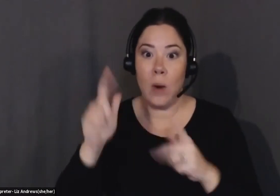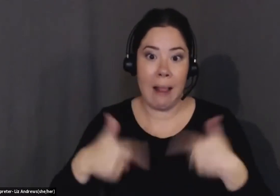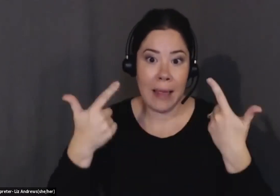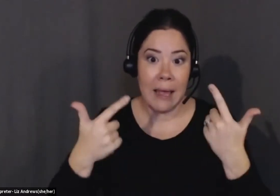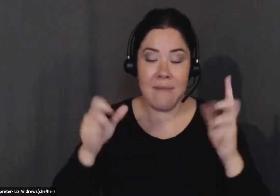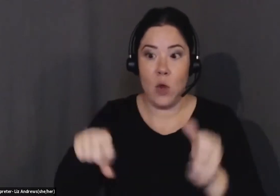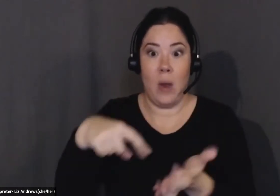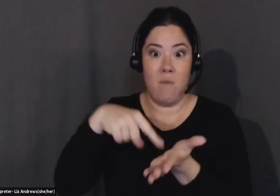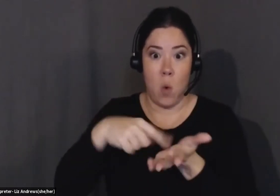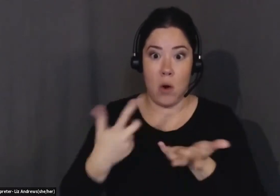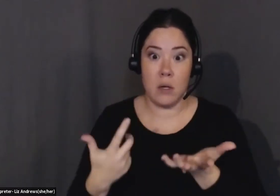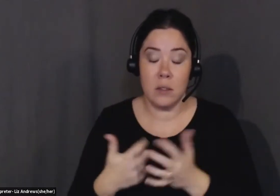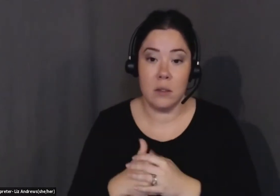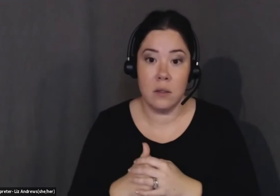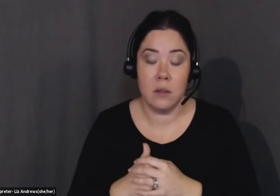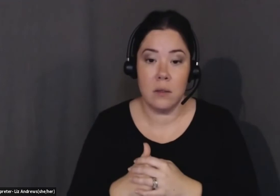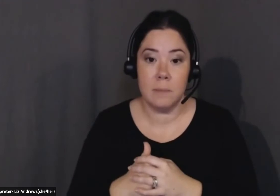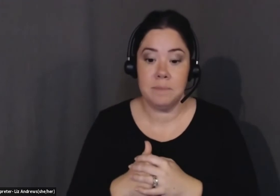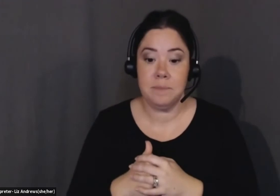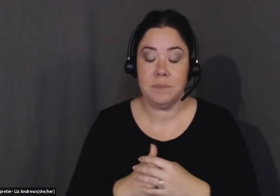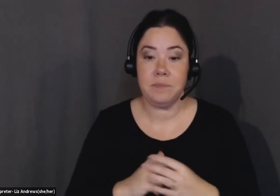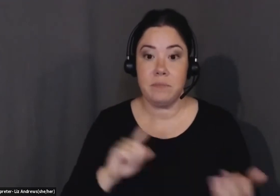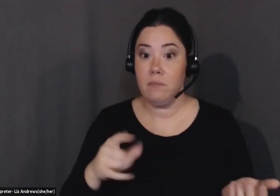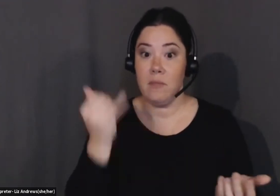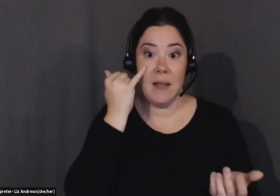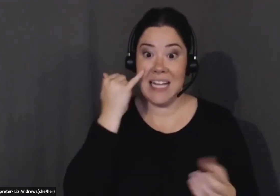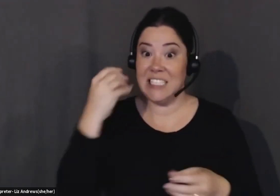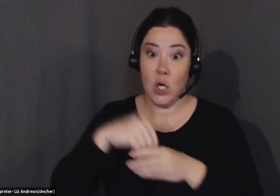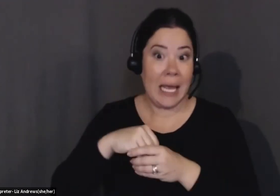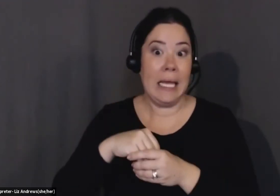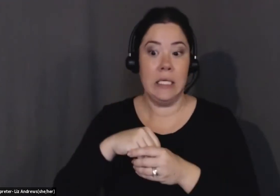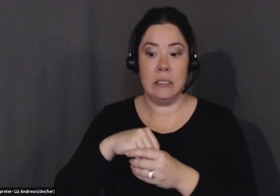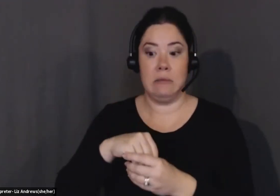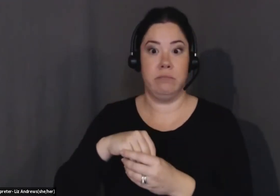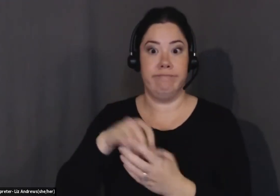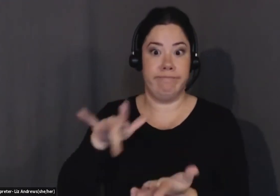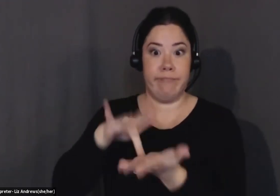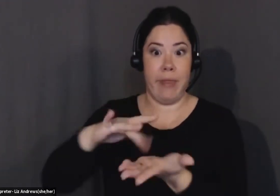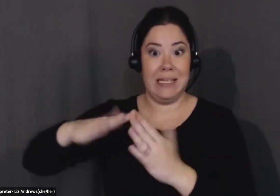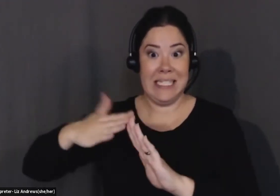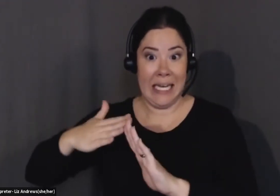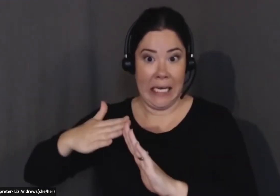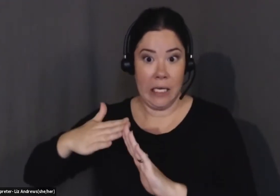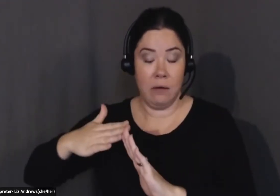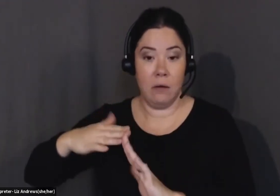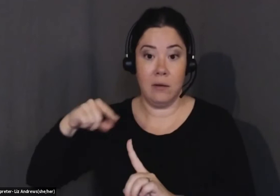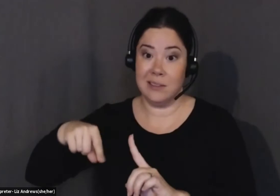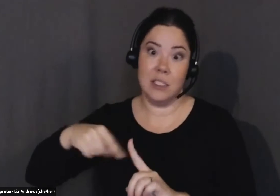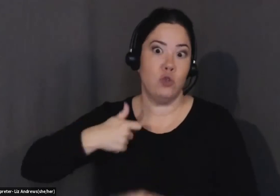affordable. And unless you're right in Metro Atlanta, transportation isn't the best